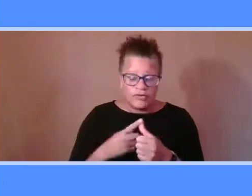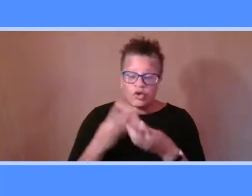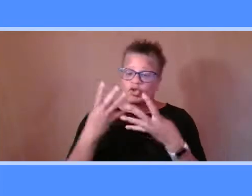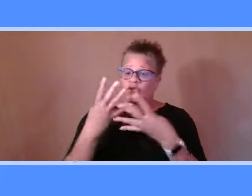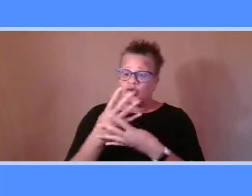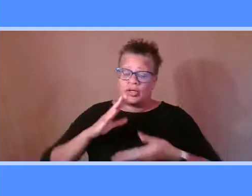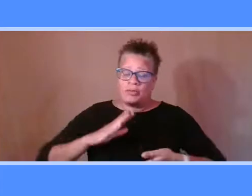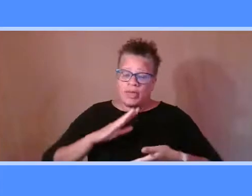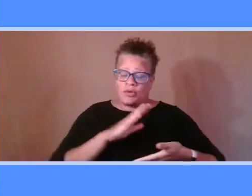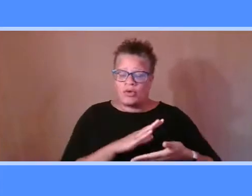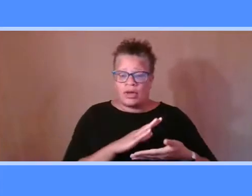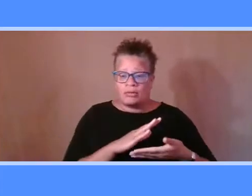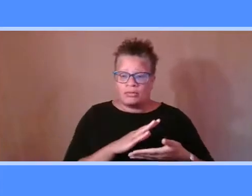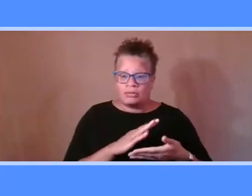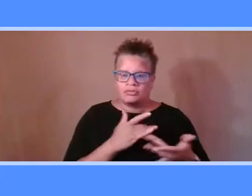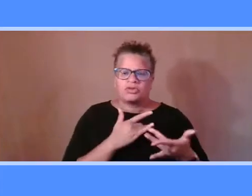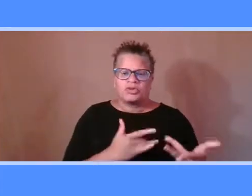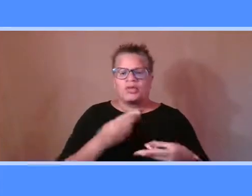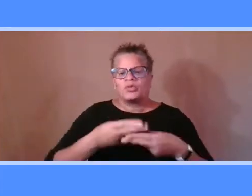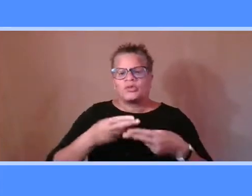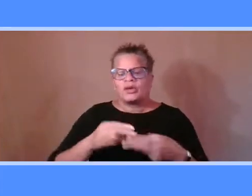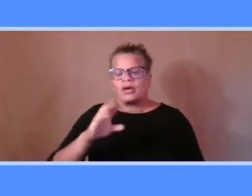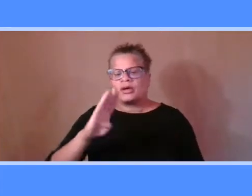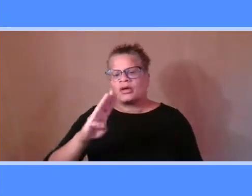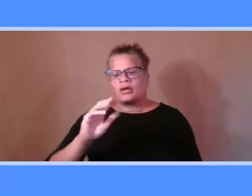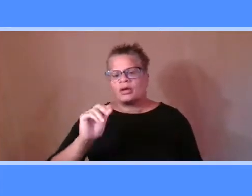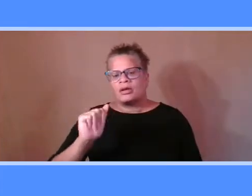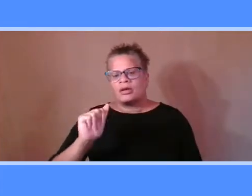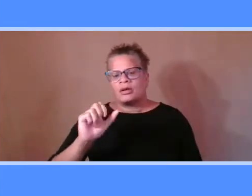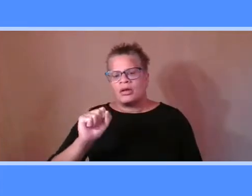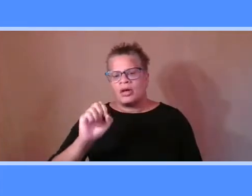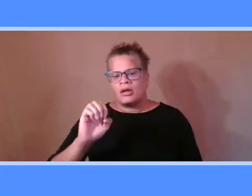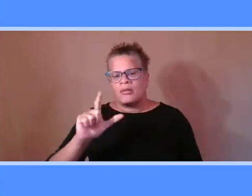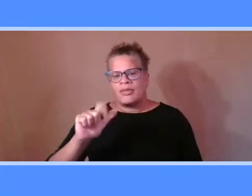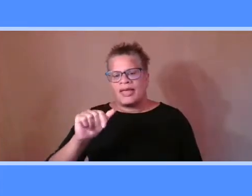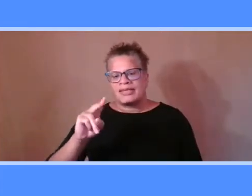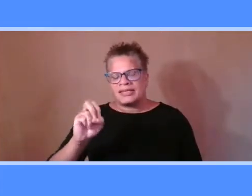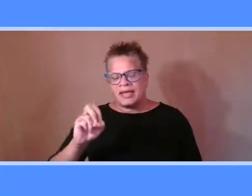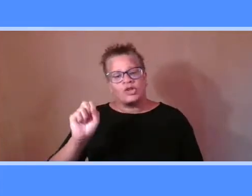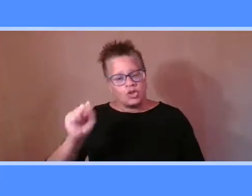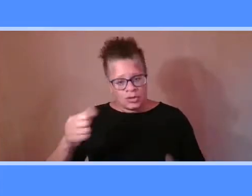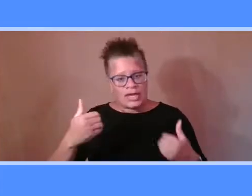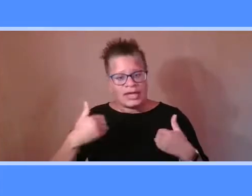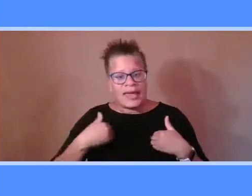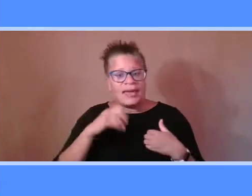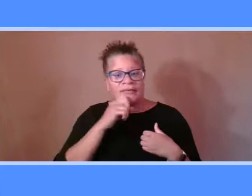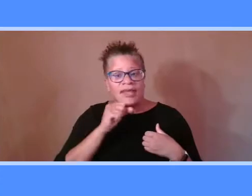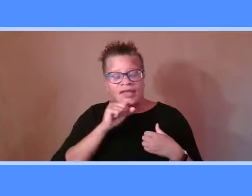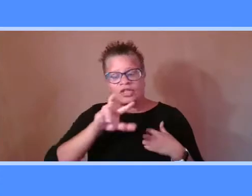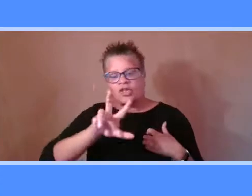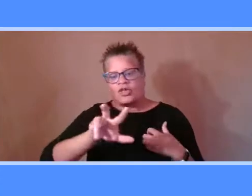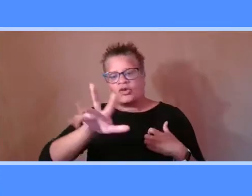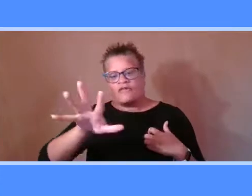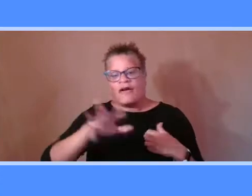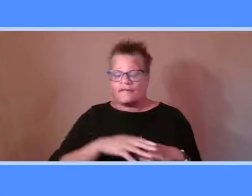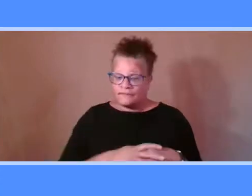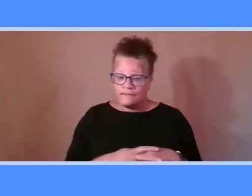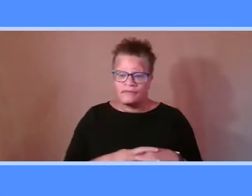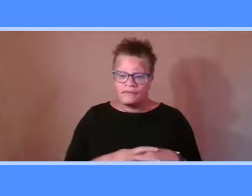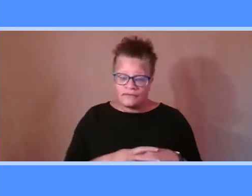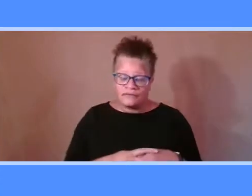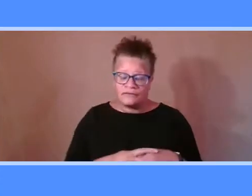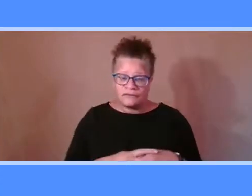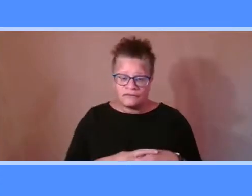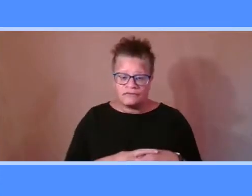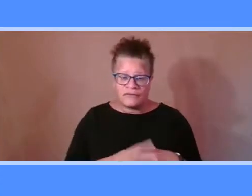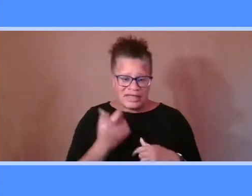screening mammogram to get a baseline, so to speak. You can have that at age 35. Okay, so that's